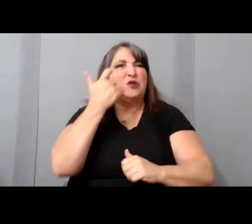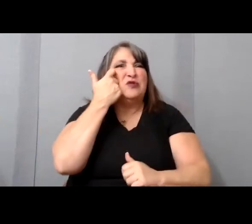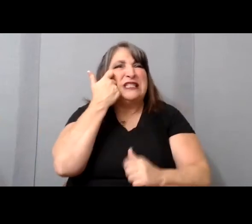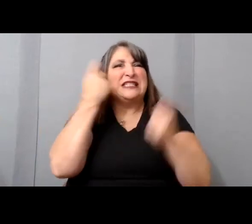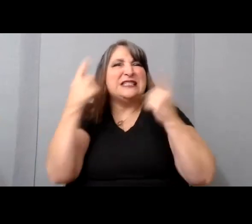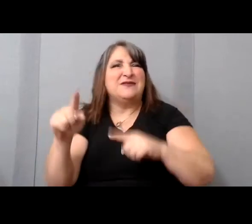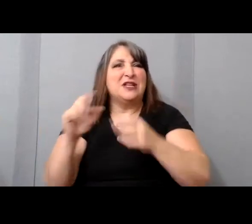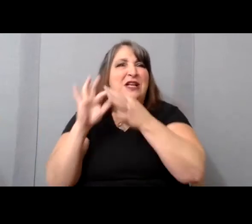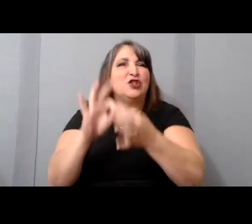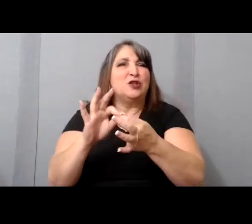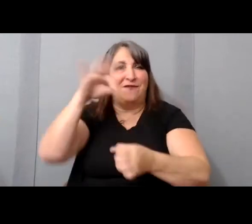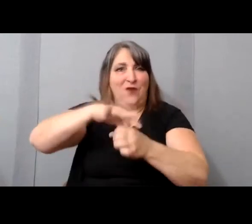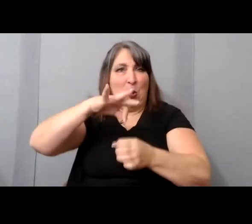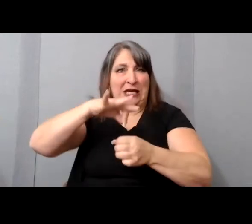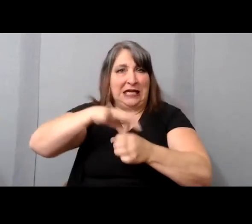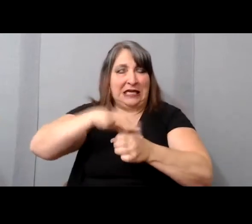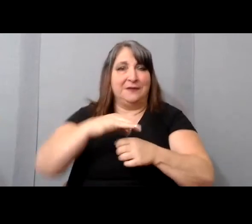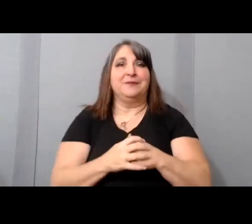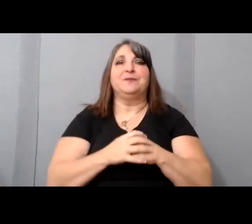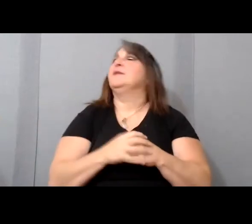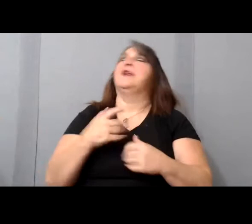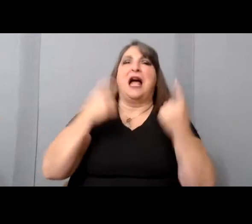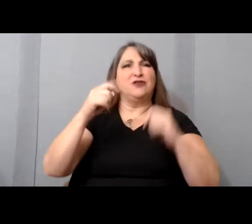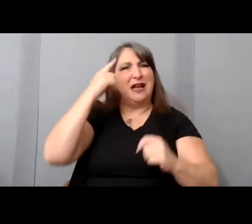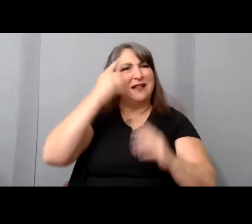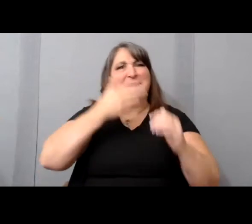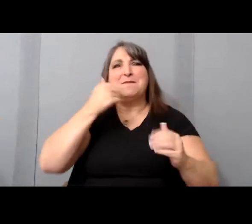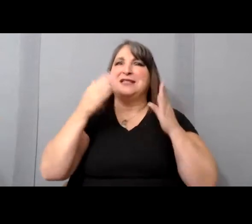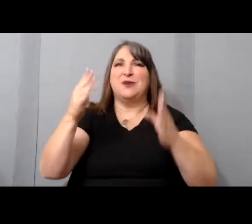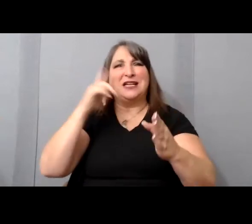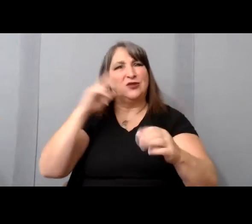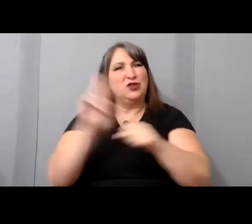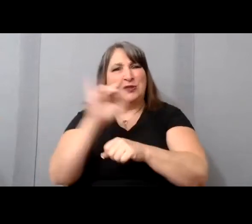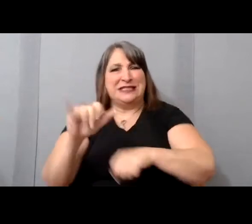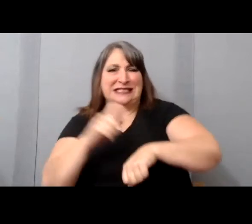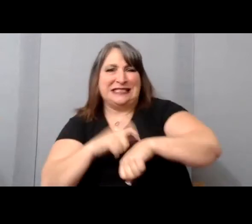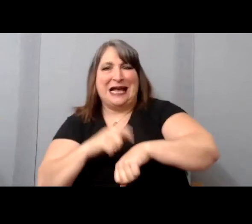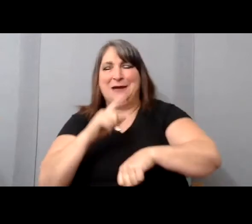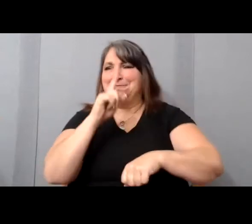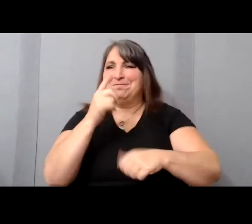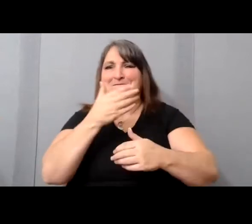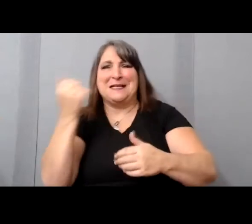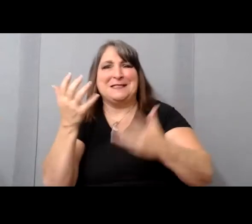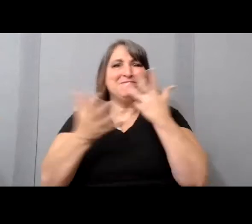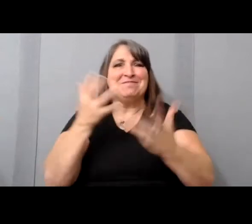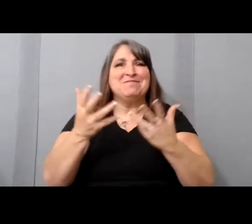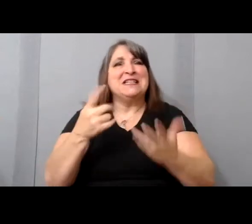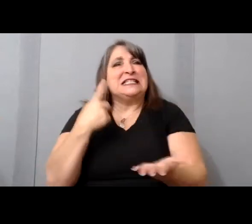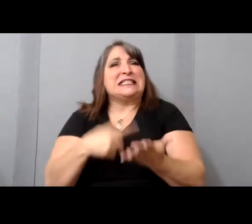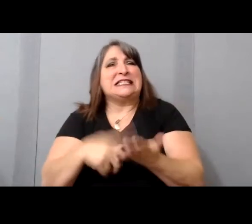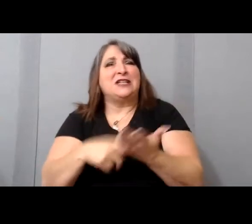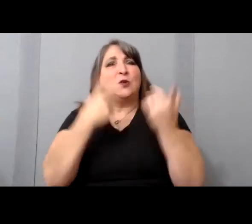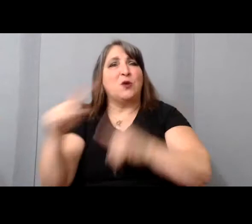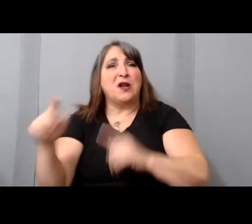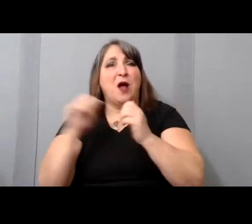voting. I try to think of the best way to utilize this time to talk about where we are in the party and where we